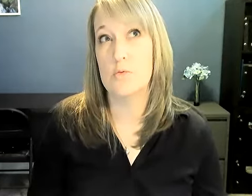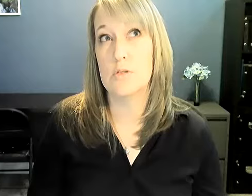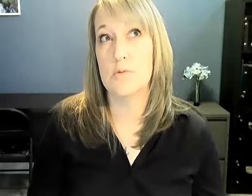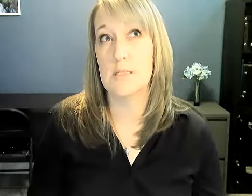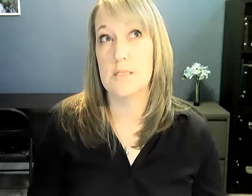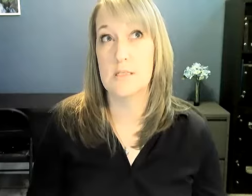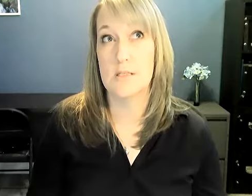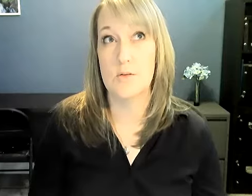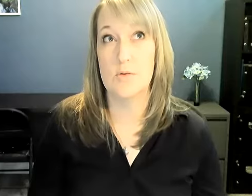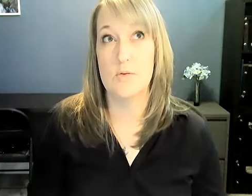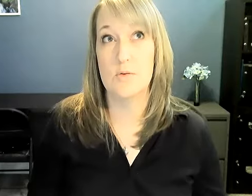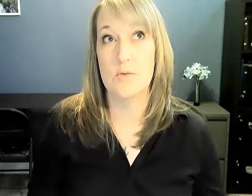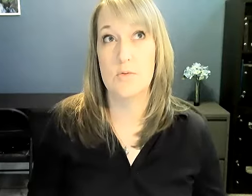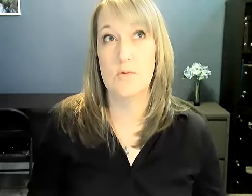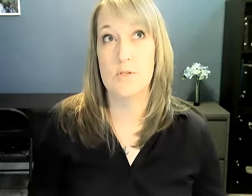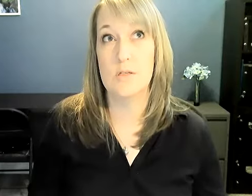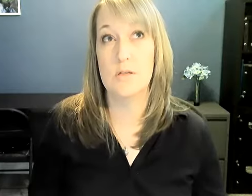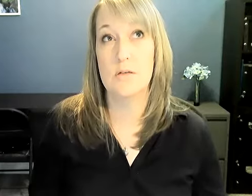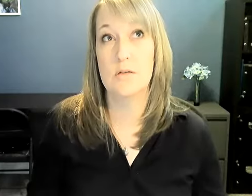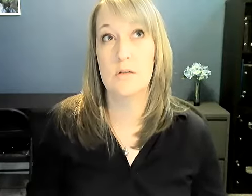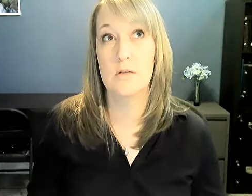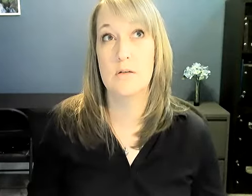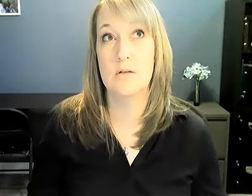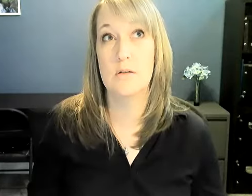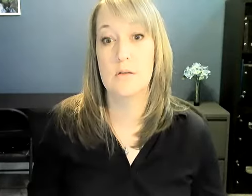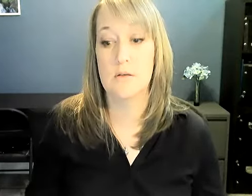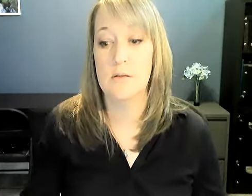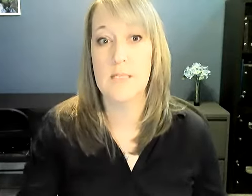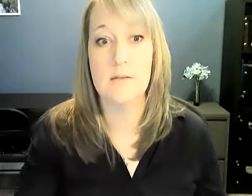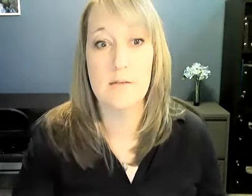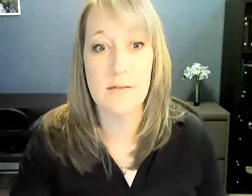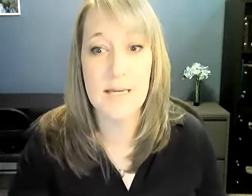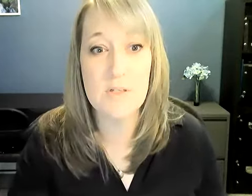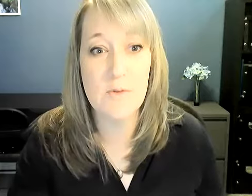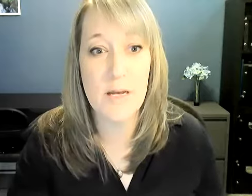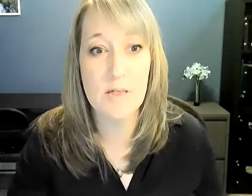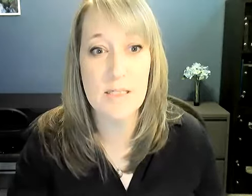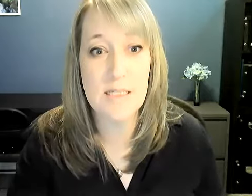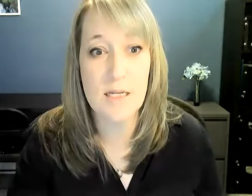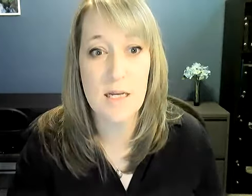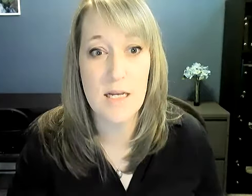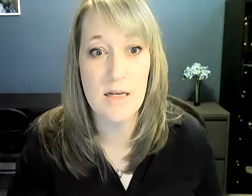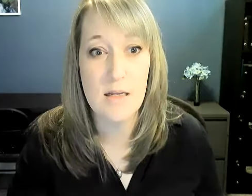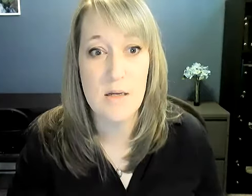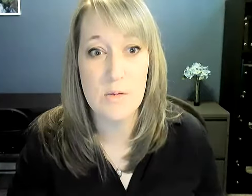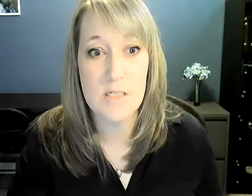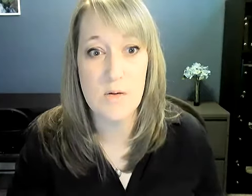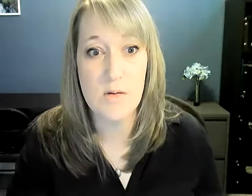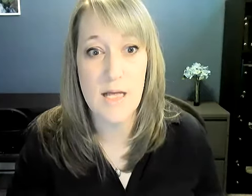what was it? Don't, let me look. It was in vocabulary list 9. It was don't